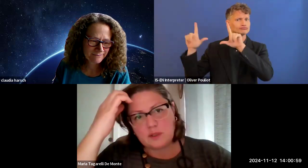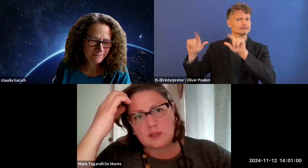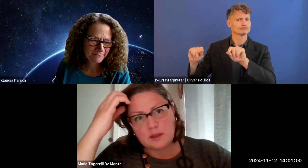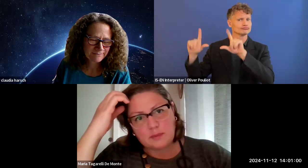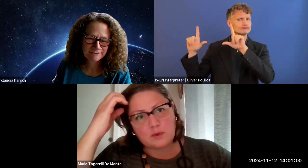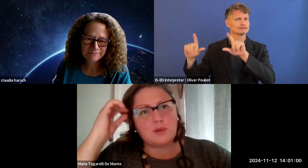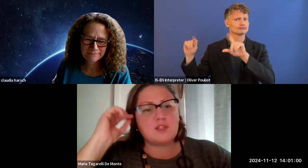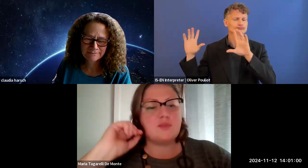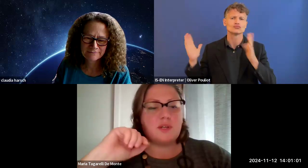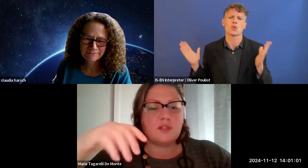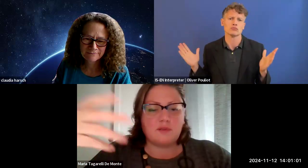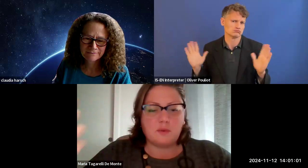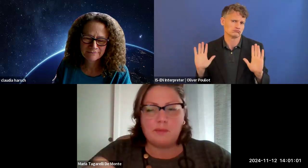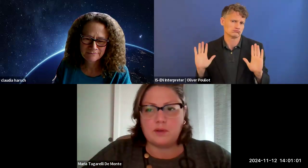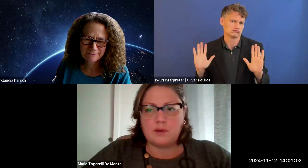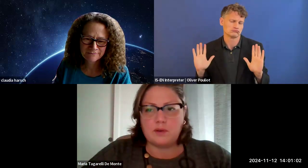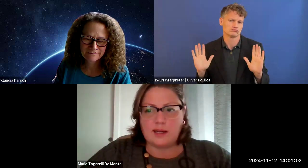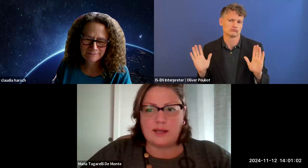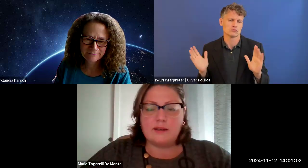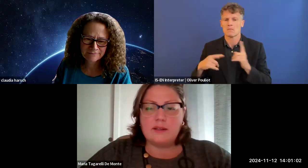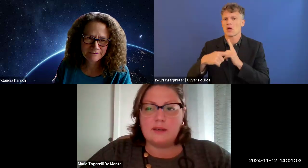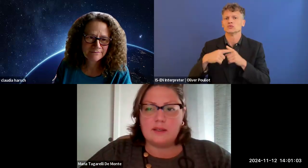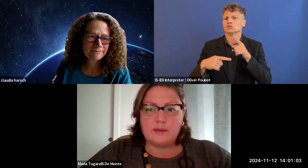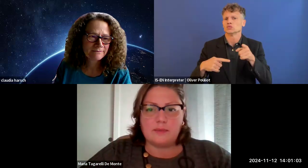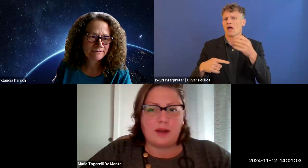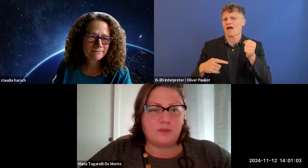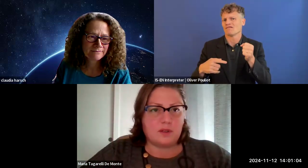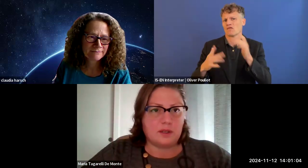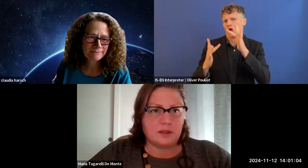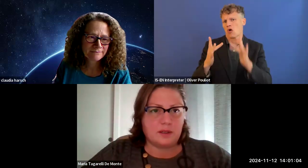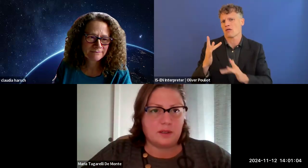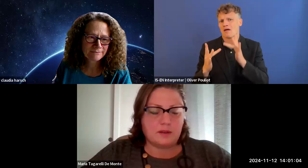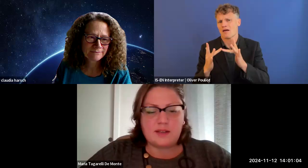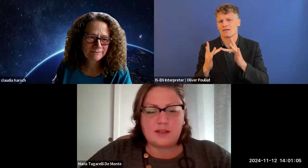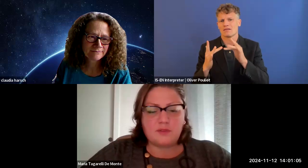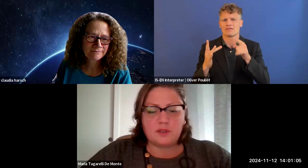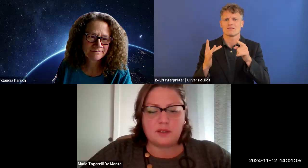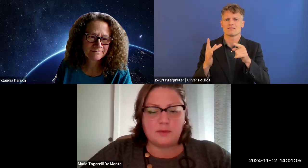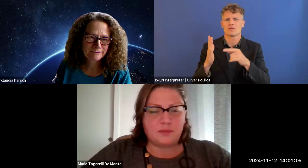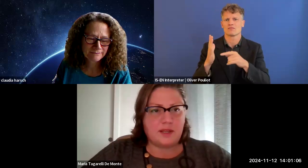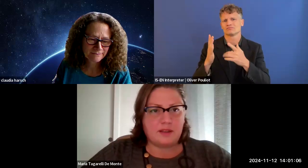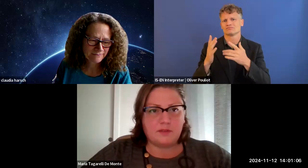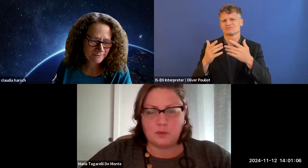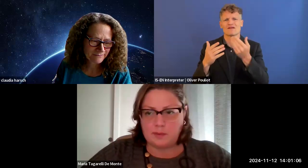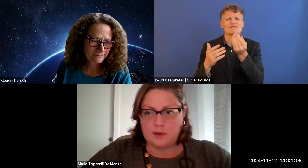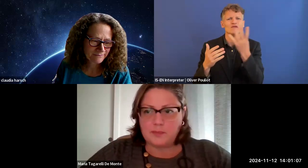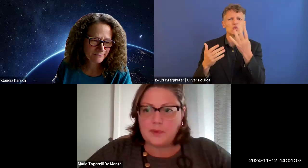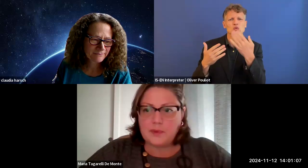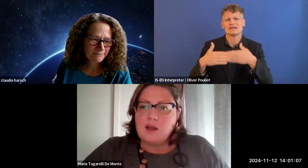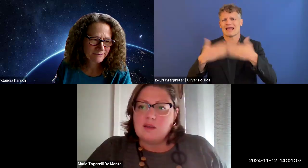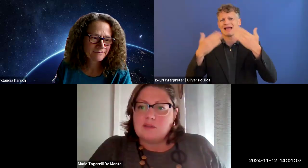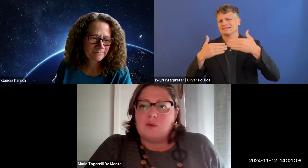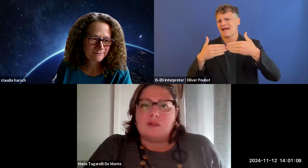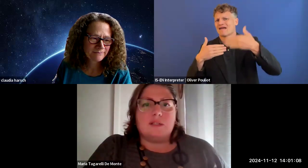the access to the registration of the webinar online after a few days after the end of the